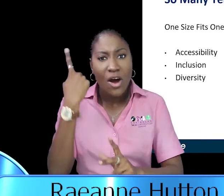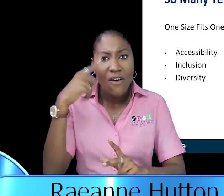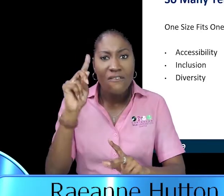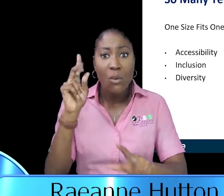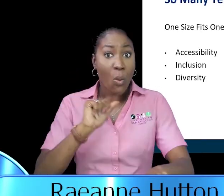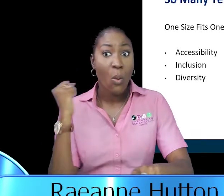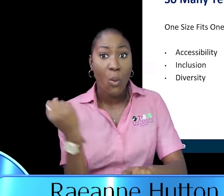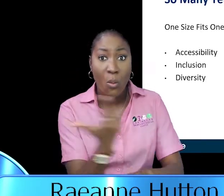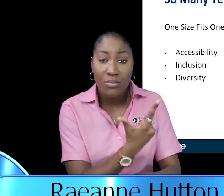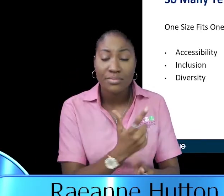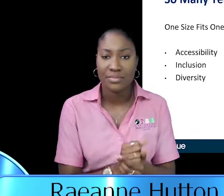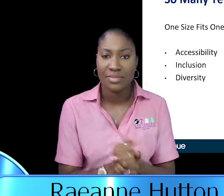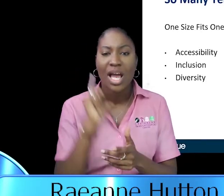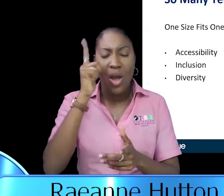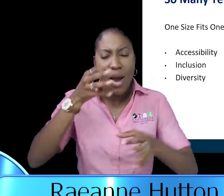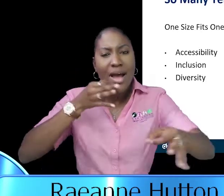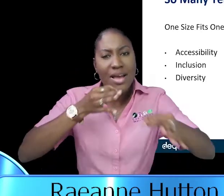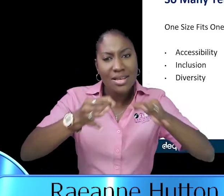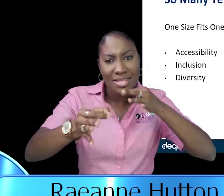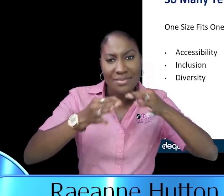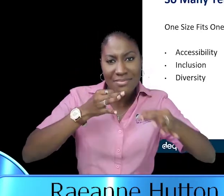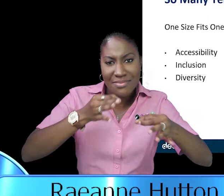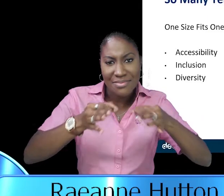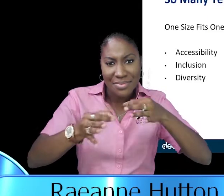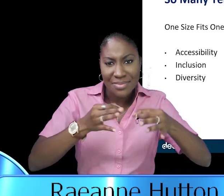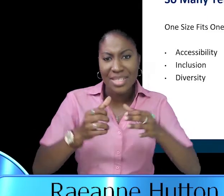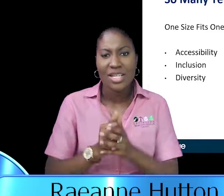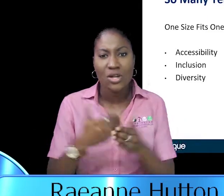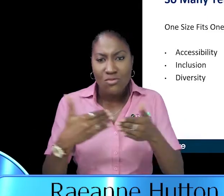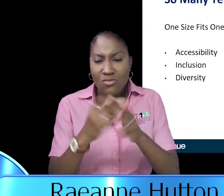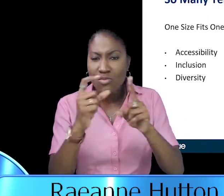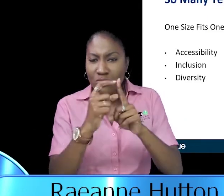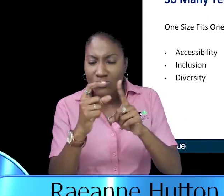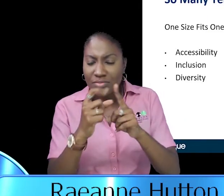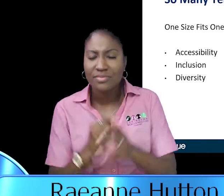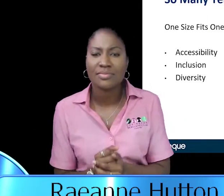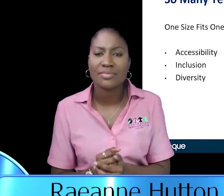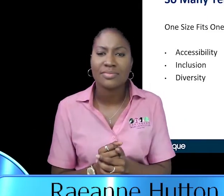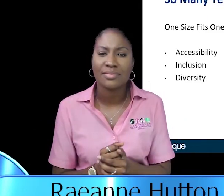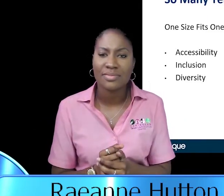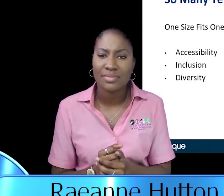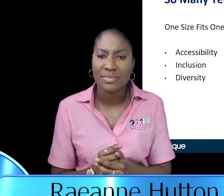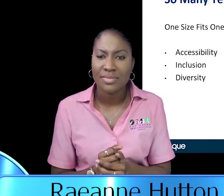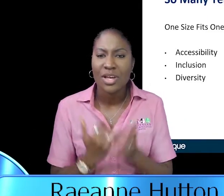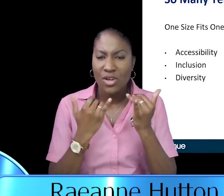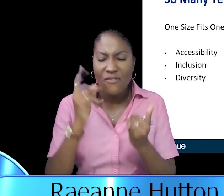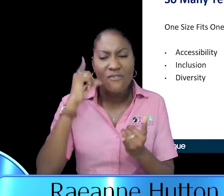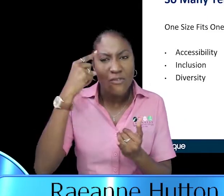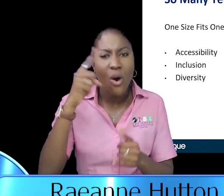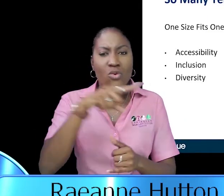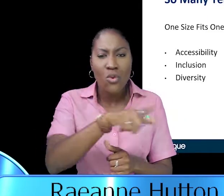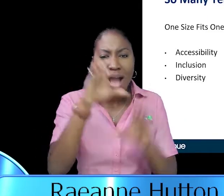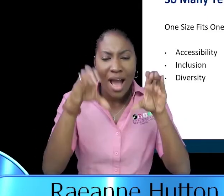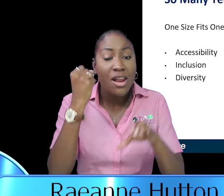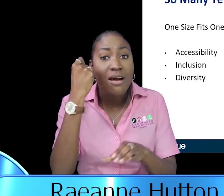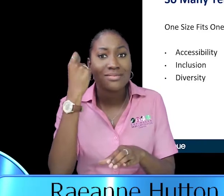them. So I want to go through a few of those so that if you hear them in the near term, some of them will make